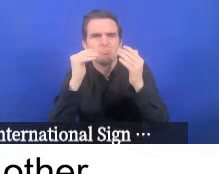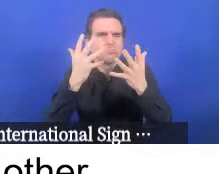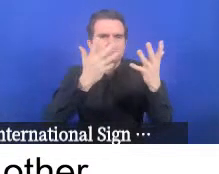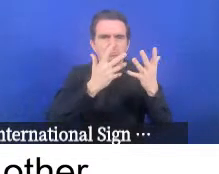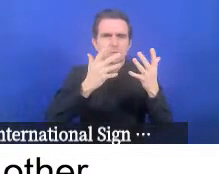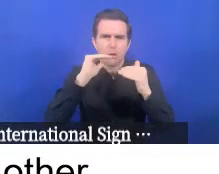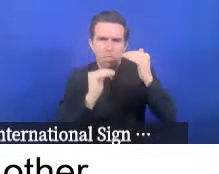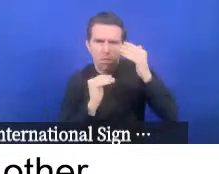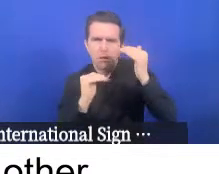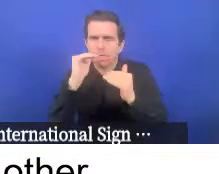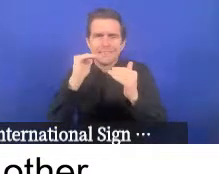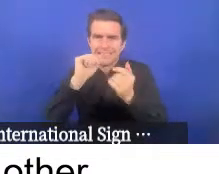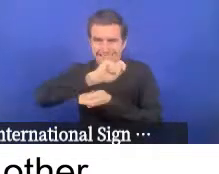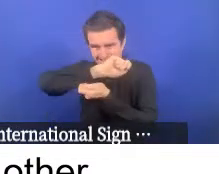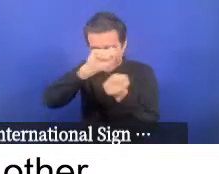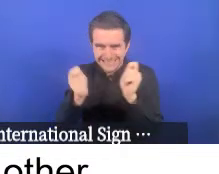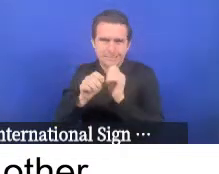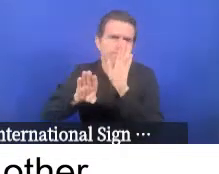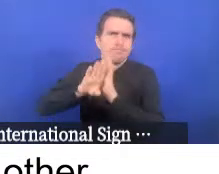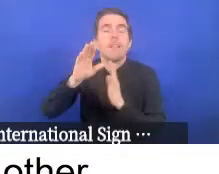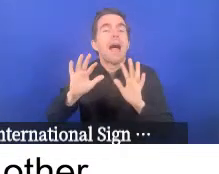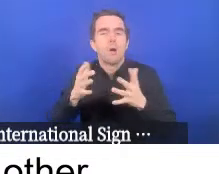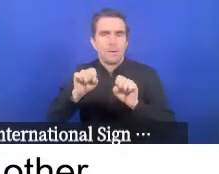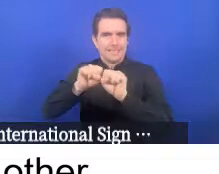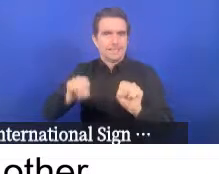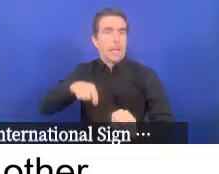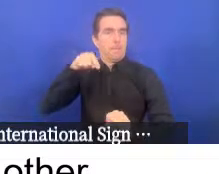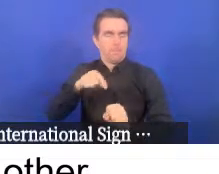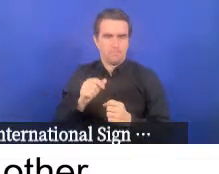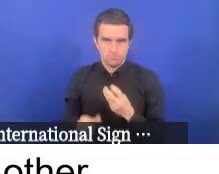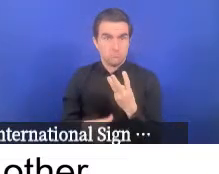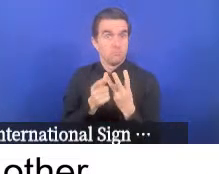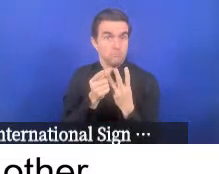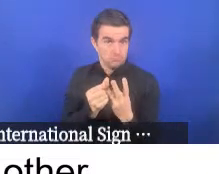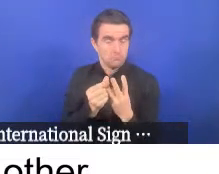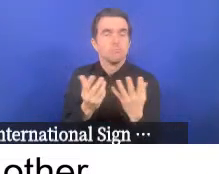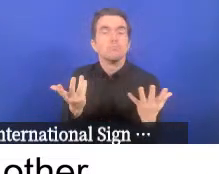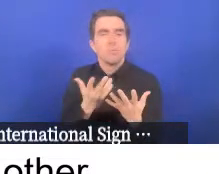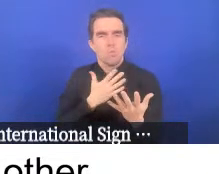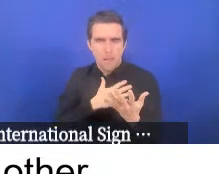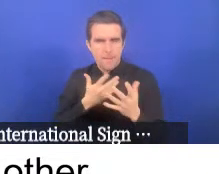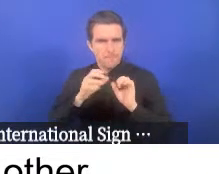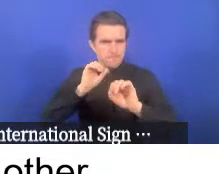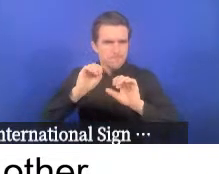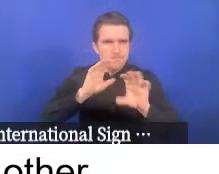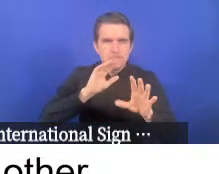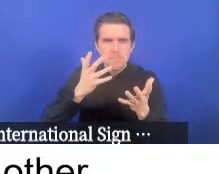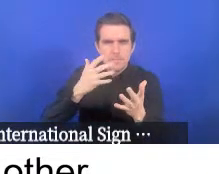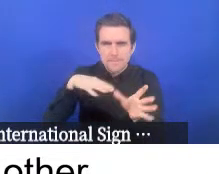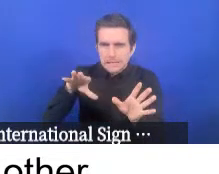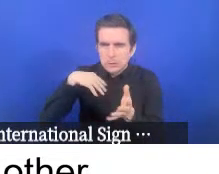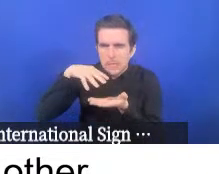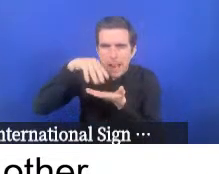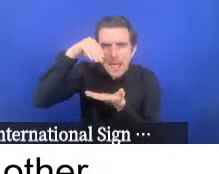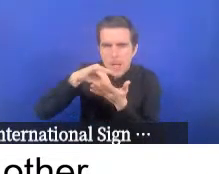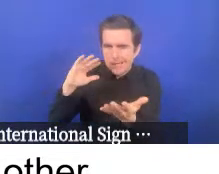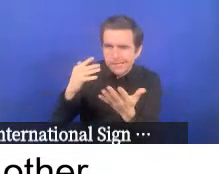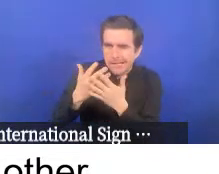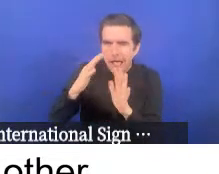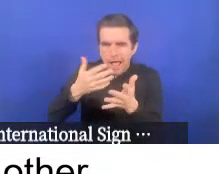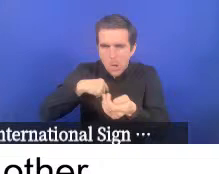focusing specifically on the sector and the specific challenges that this can pose. And finally, to share